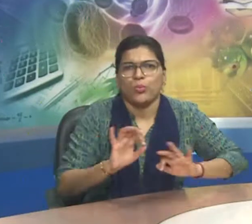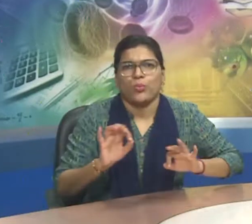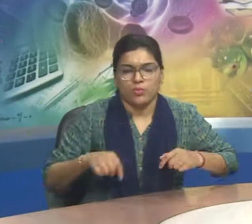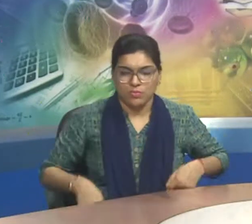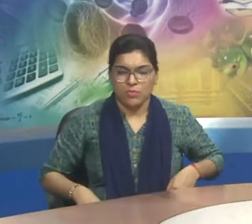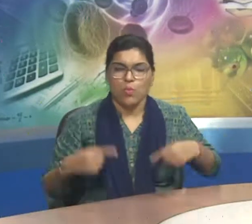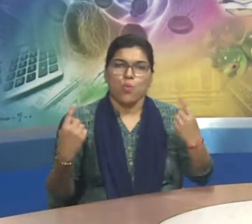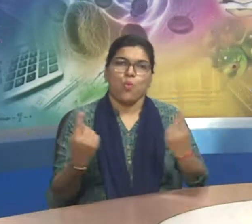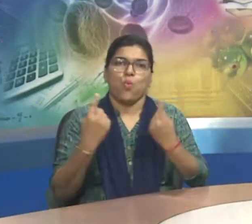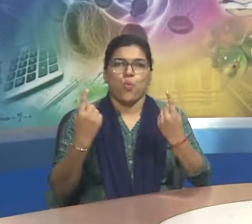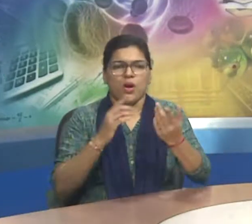Earlier,